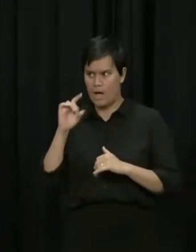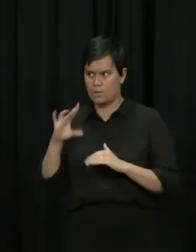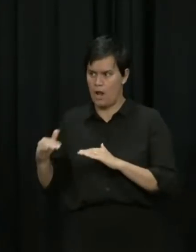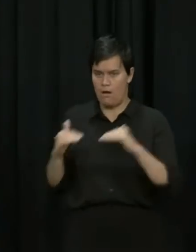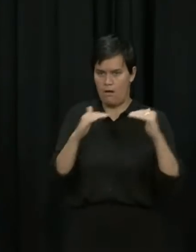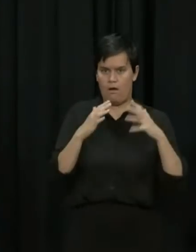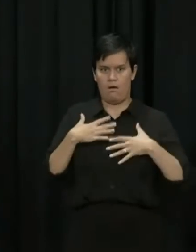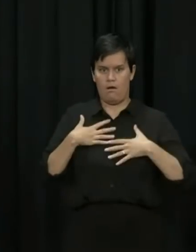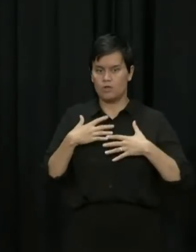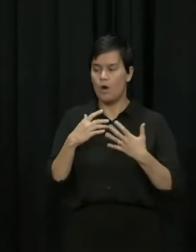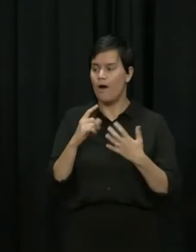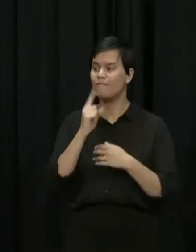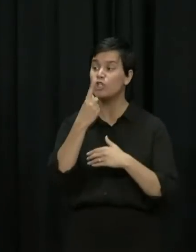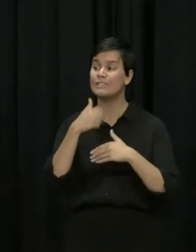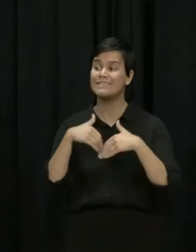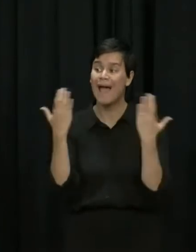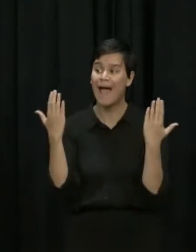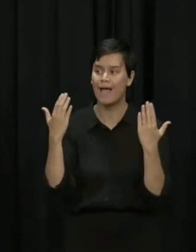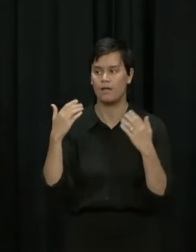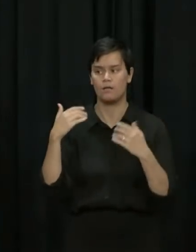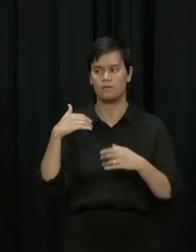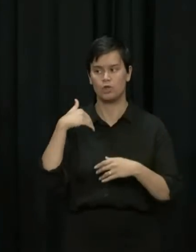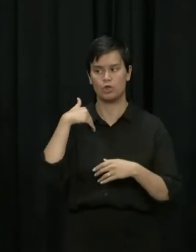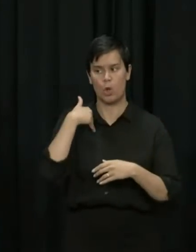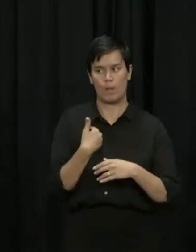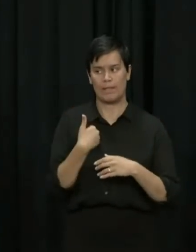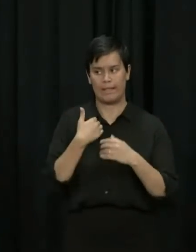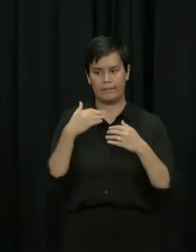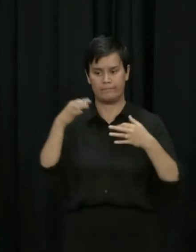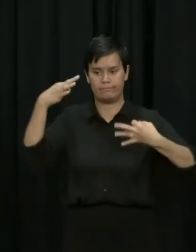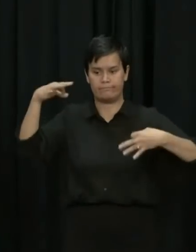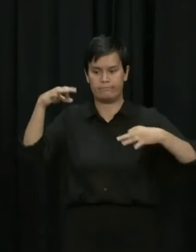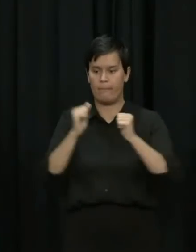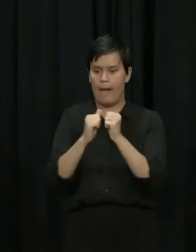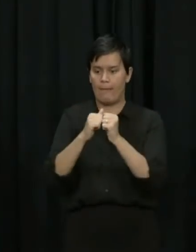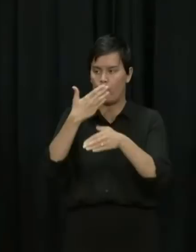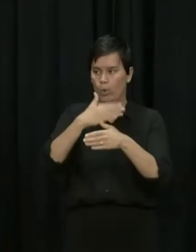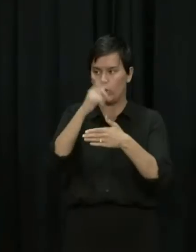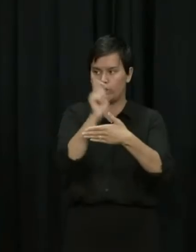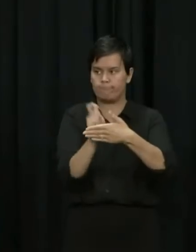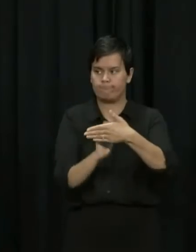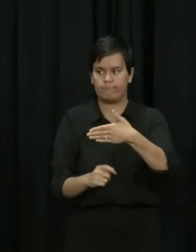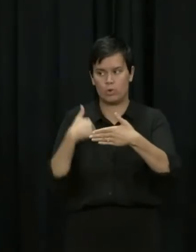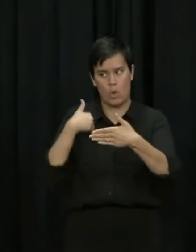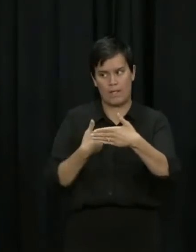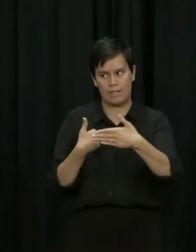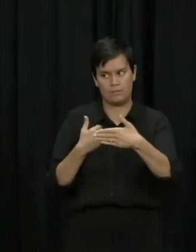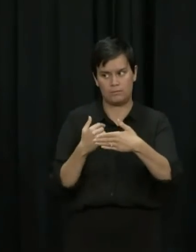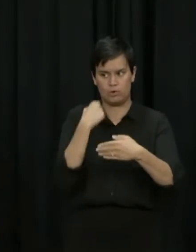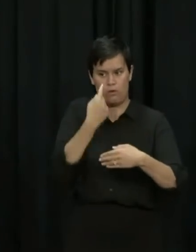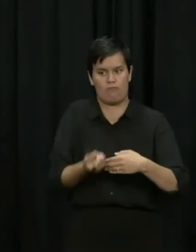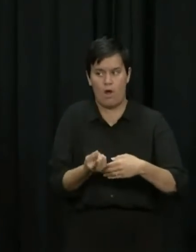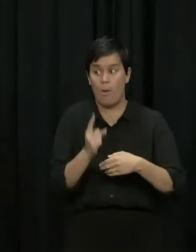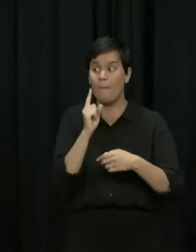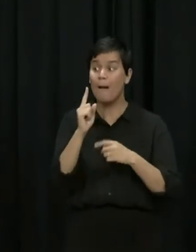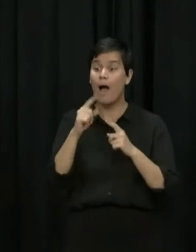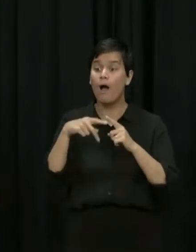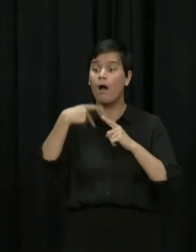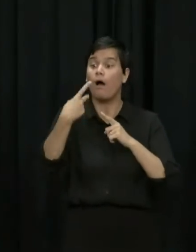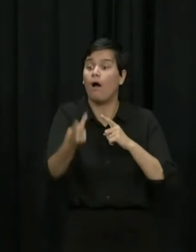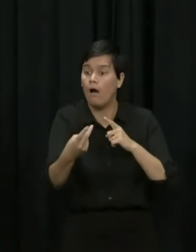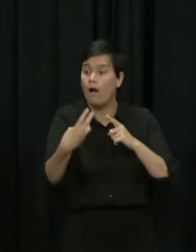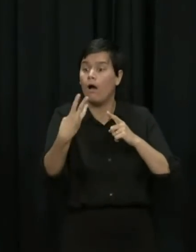that within the first 24 hours to be able to move through. But after that, of course, we put back in place the usual checks that we ask of everyone moving through the